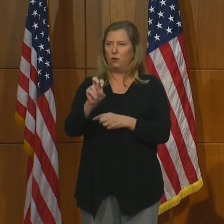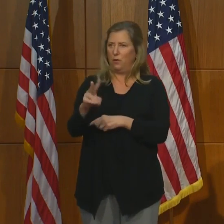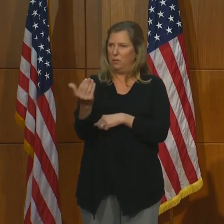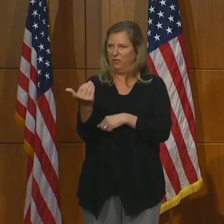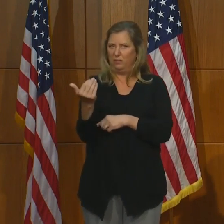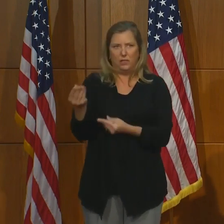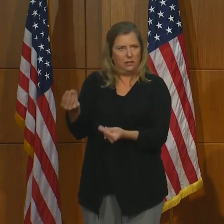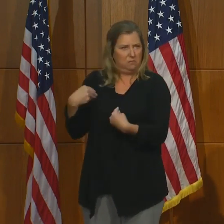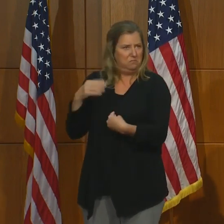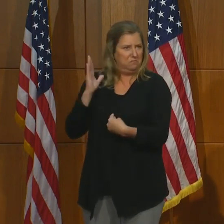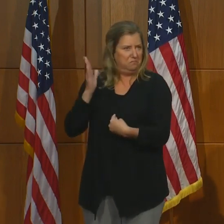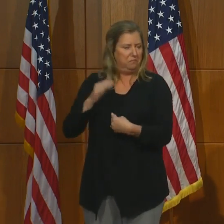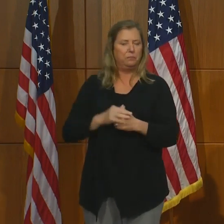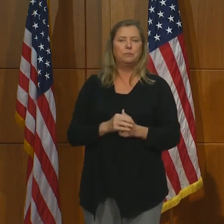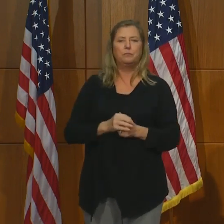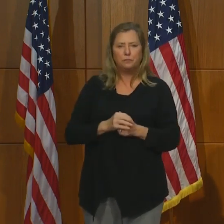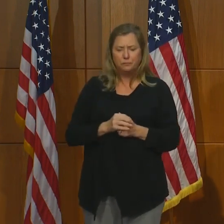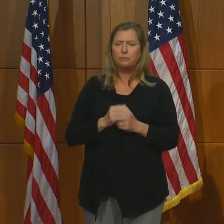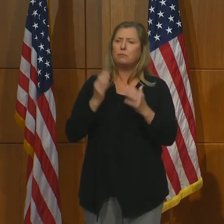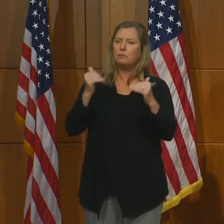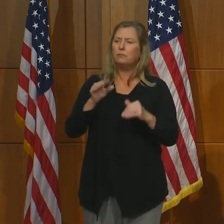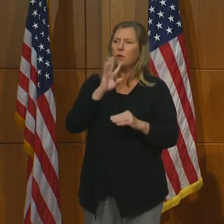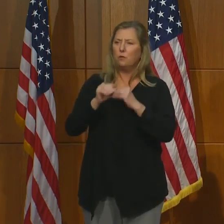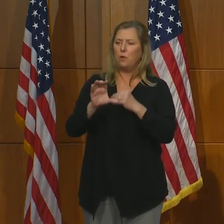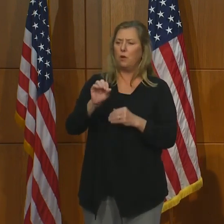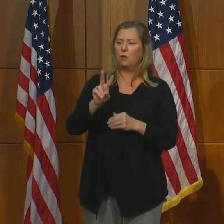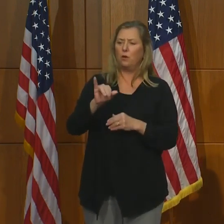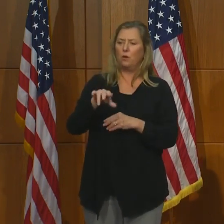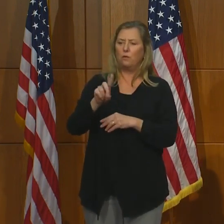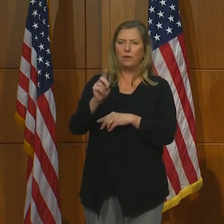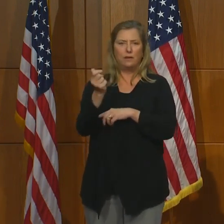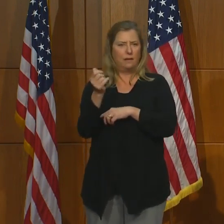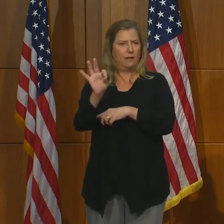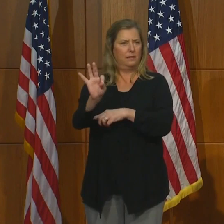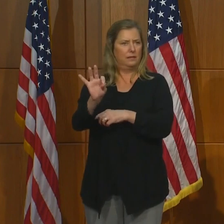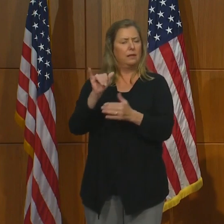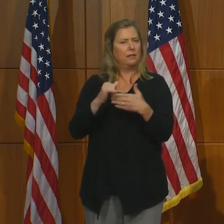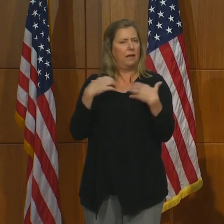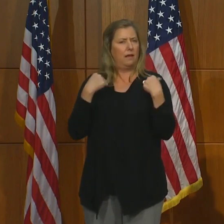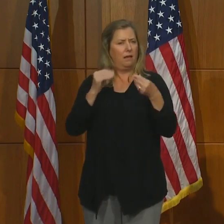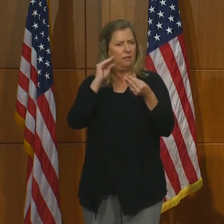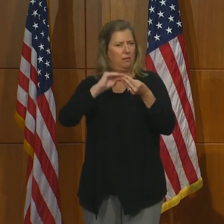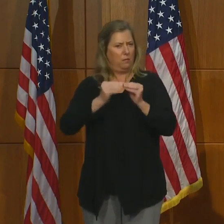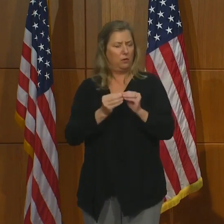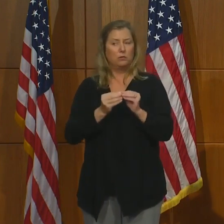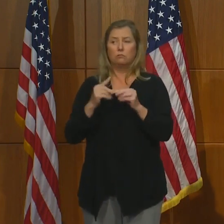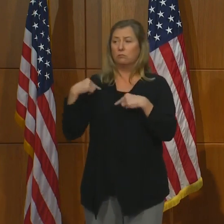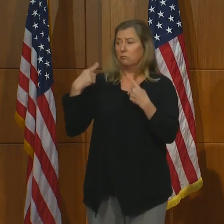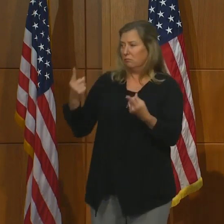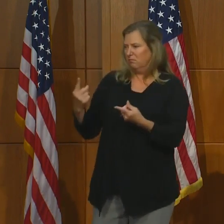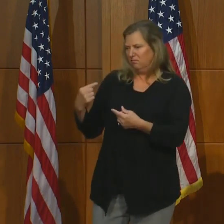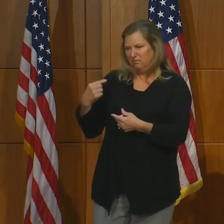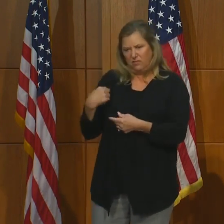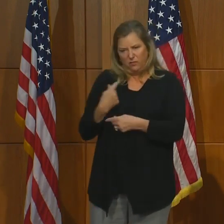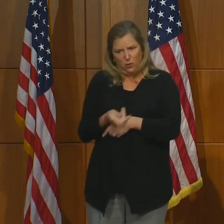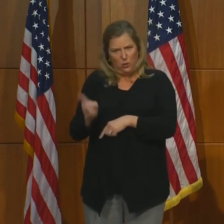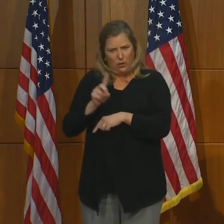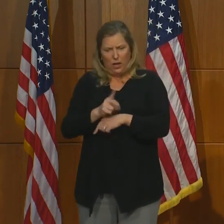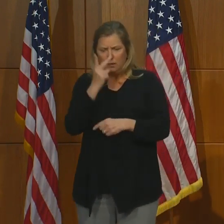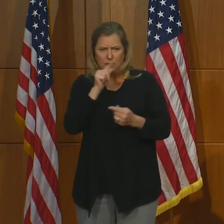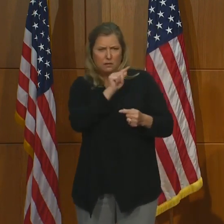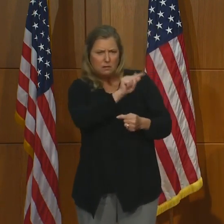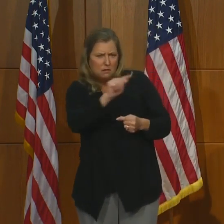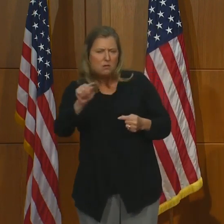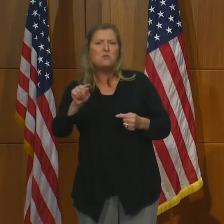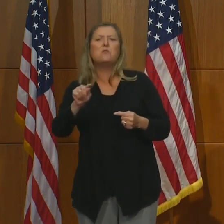Now I'd like to turn to our COVID-19 health data. We've all seen news reports over the past couple of days